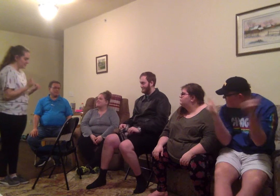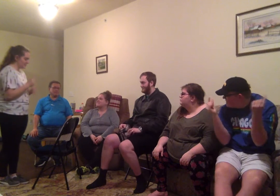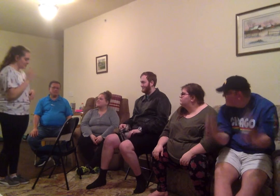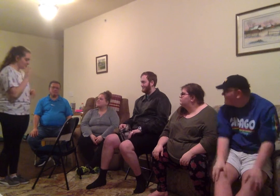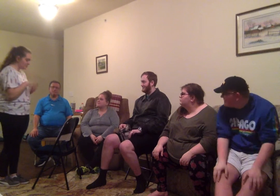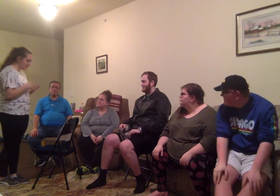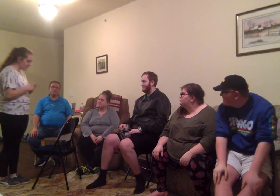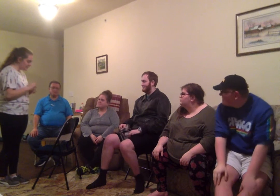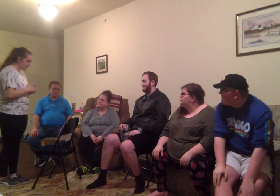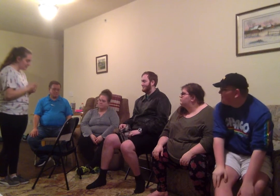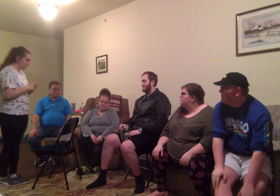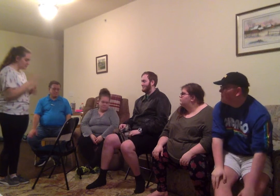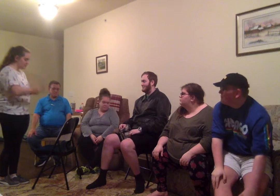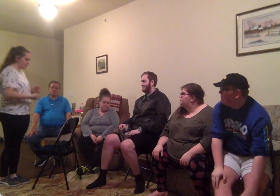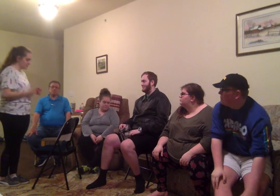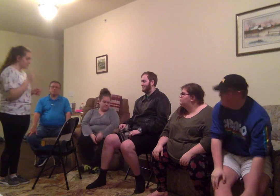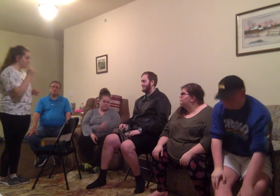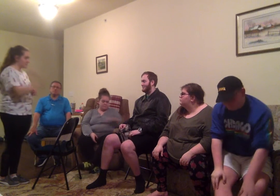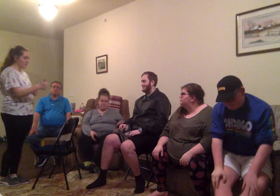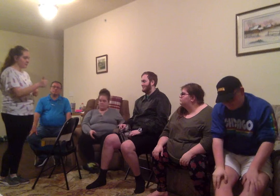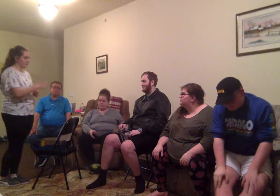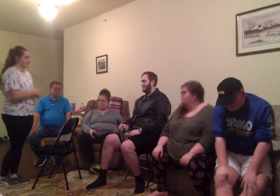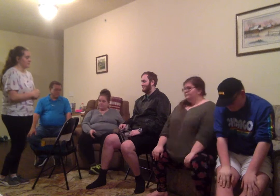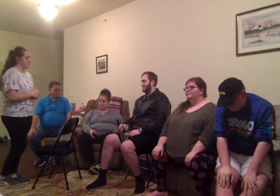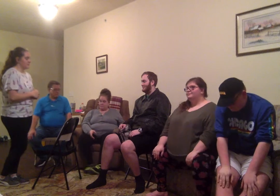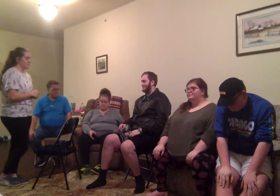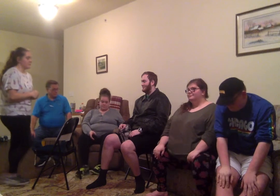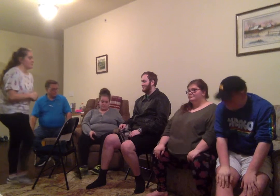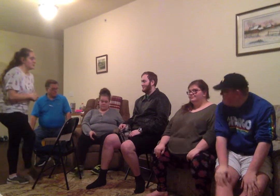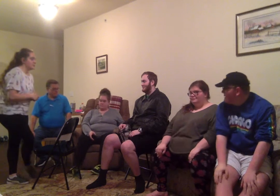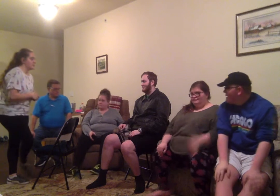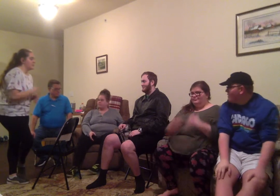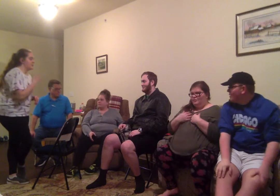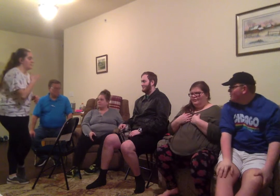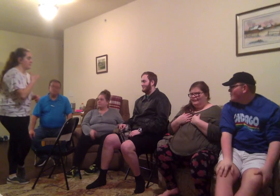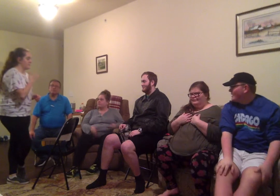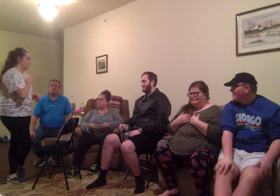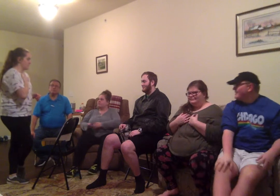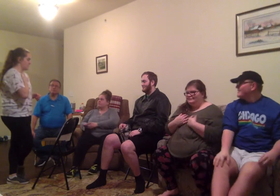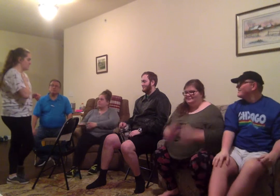Now we'll talk about how to introduce yourself. So you can say, my